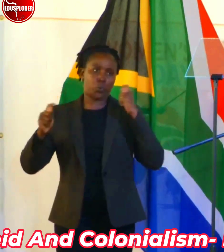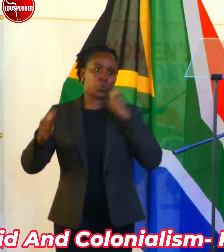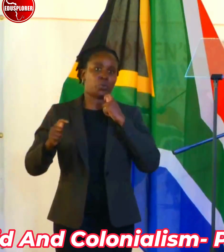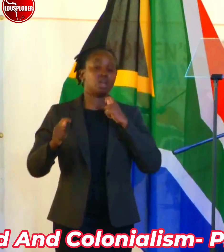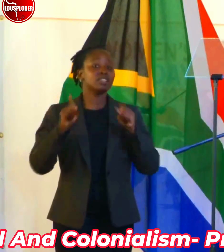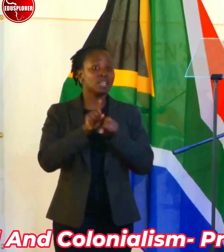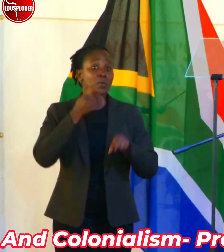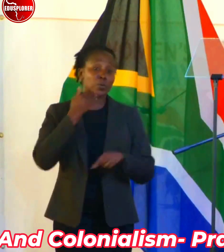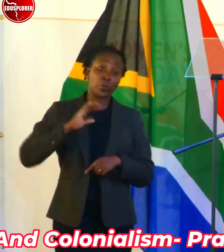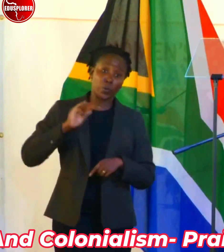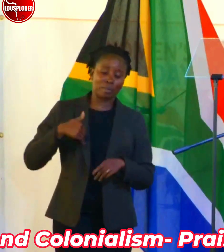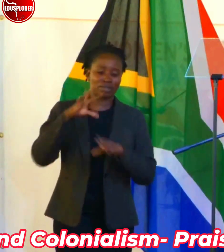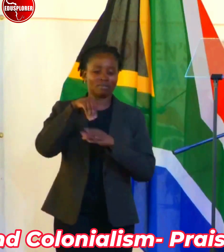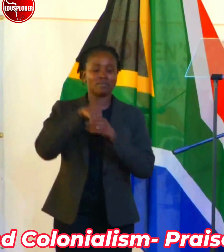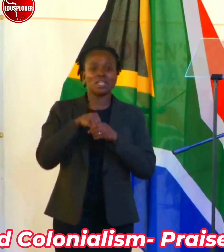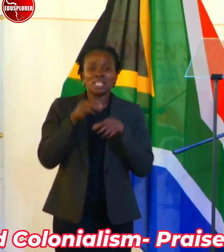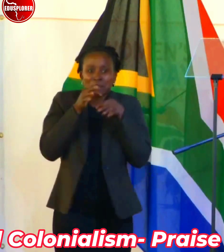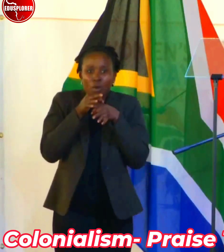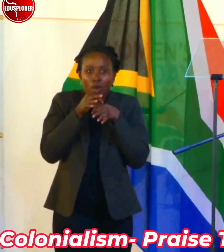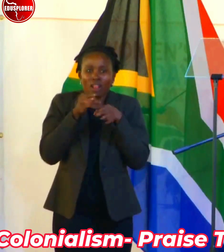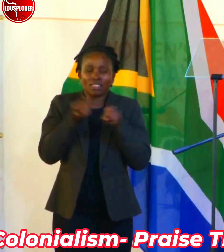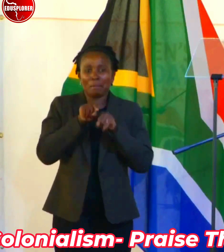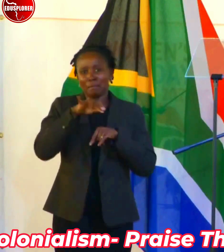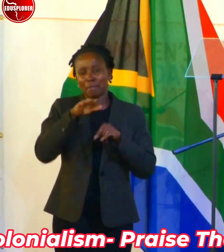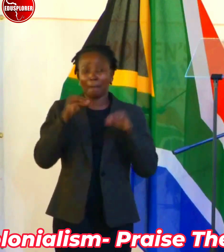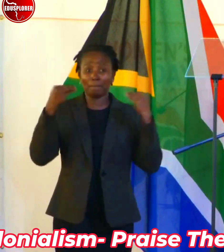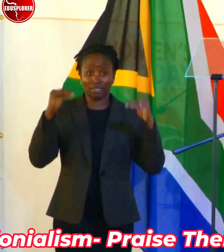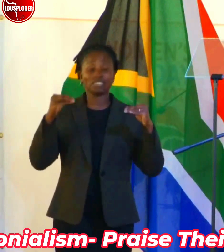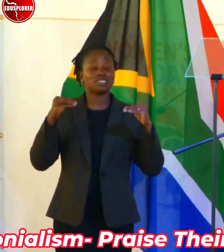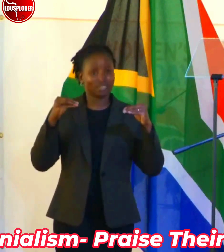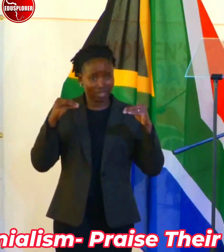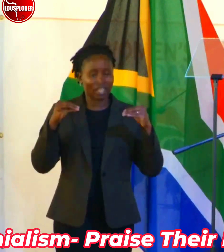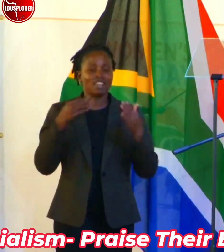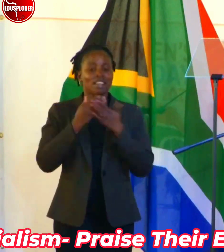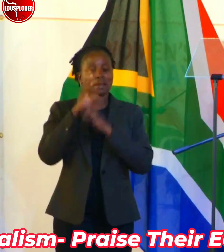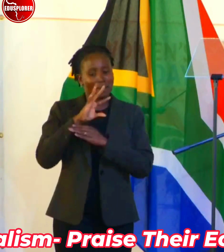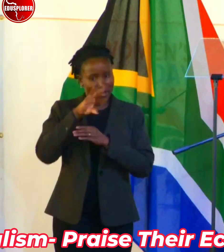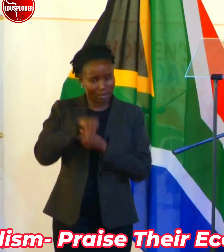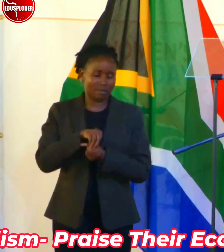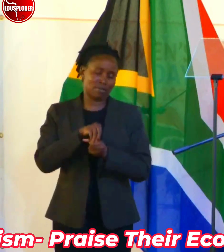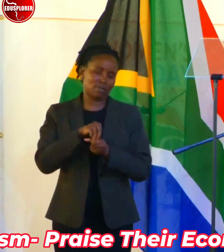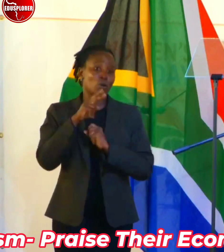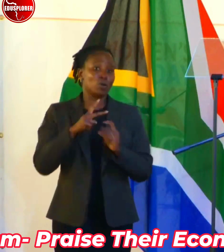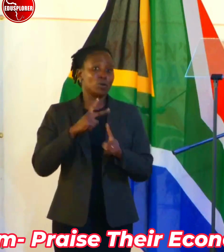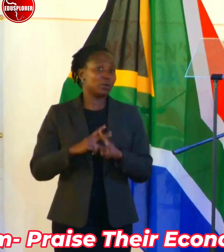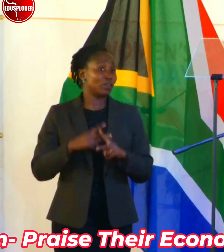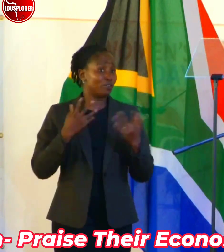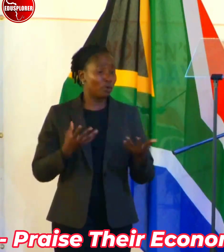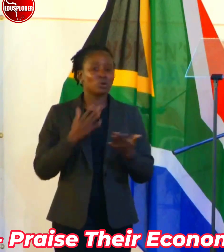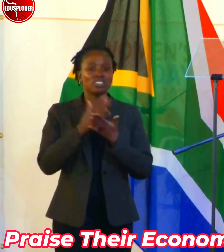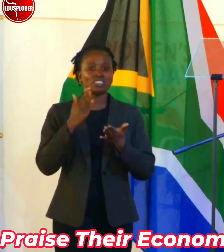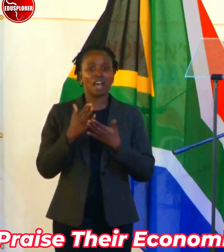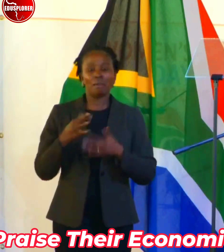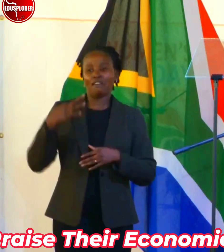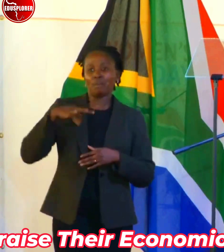in small, medium enterprises, in cooperatives, and also in the informal